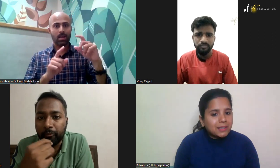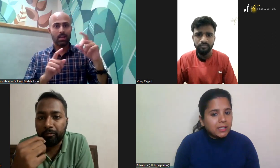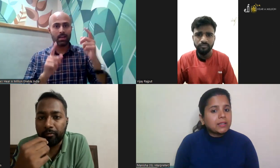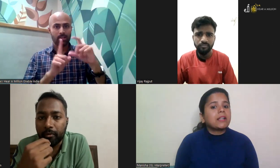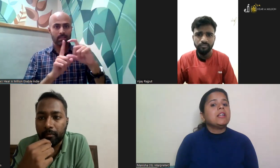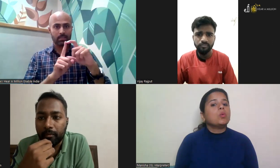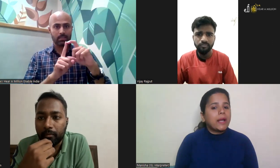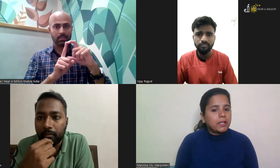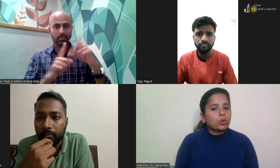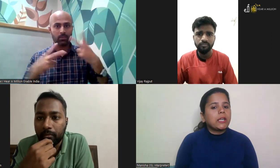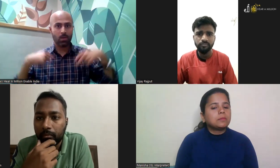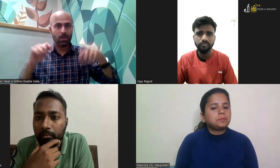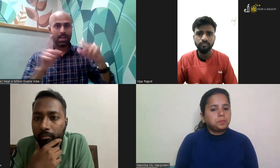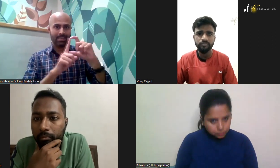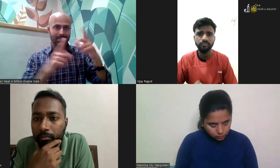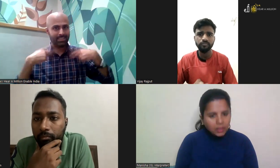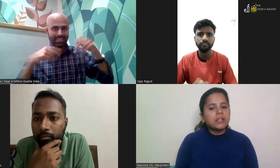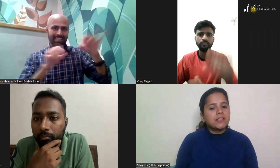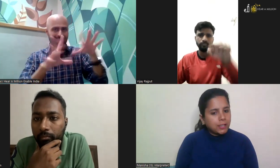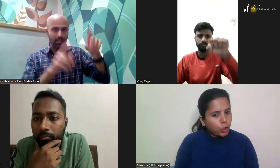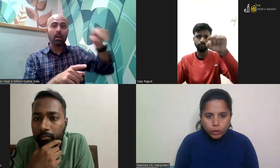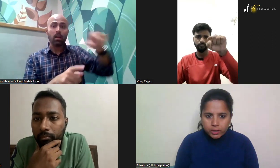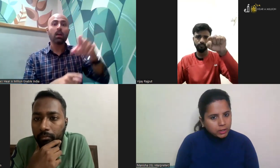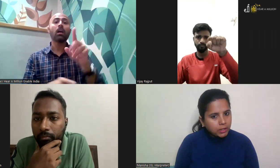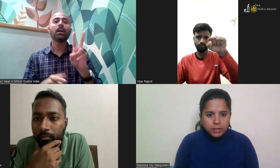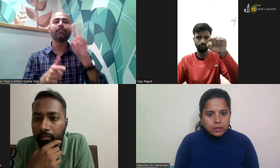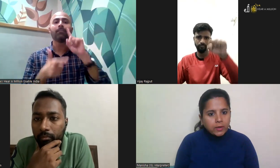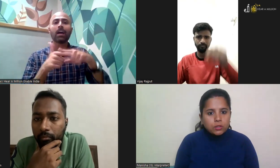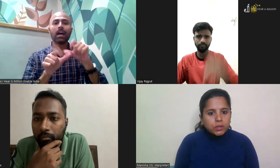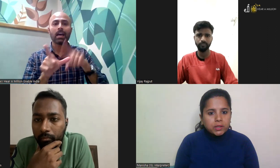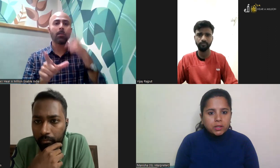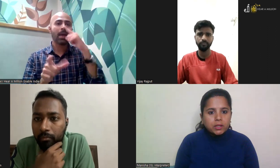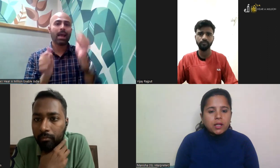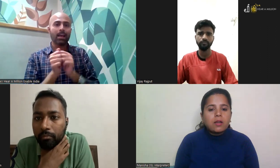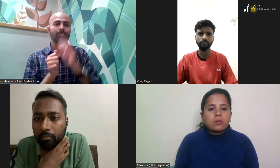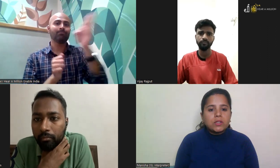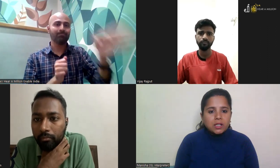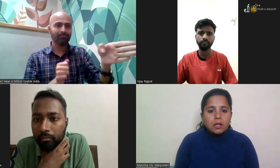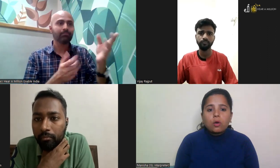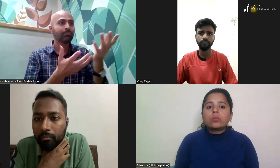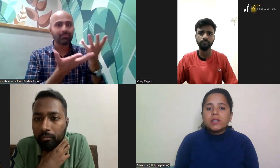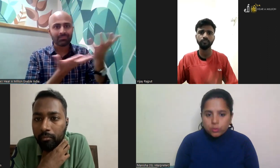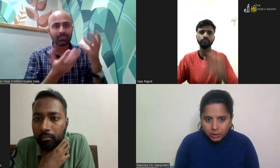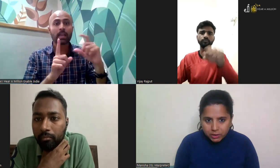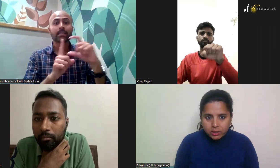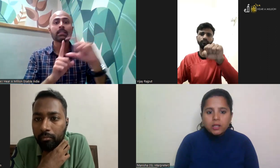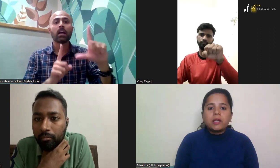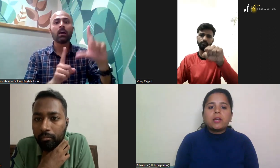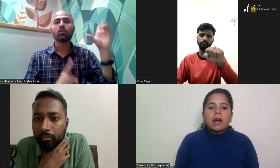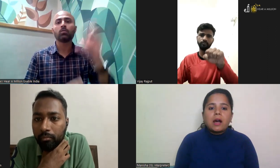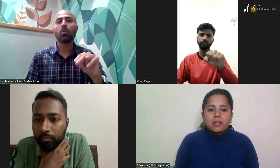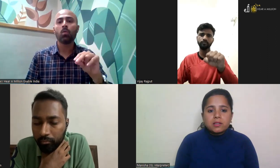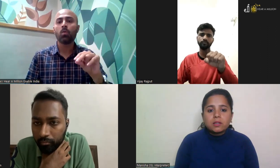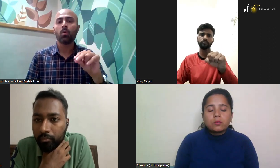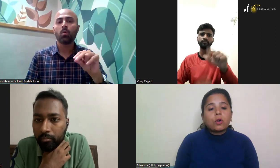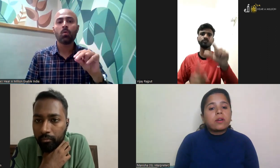he's asking that he went to the district court. He went over there. Vijay, along with his mother,